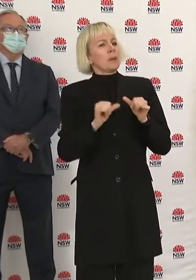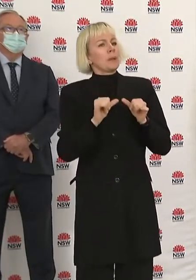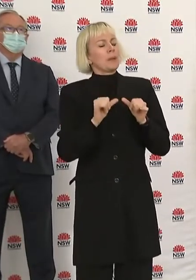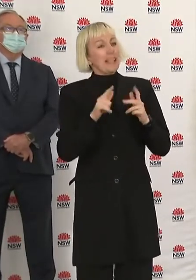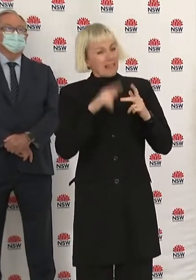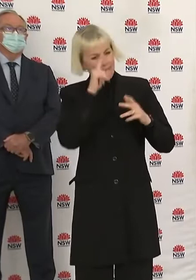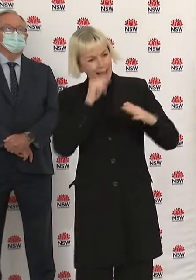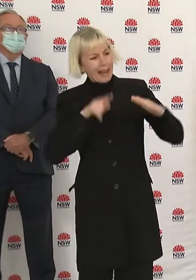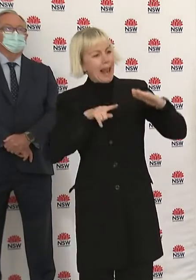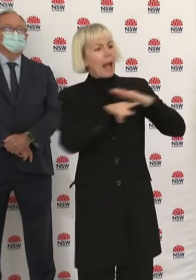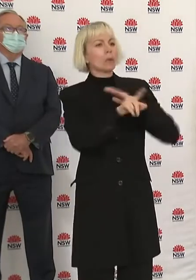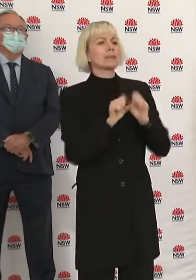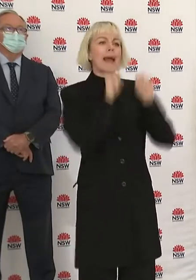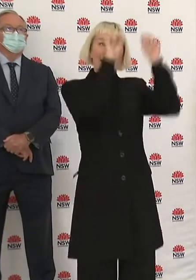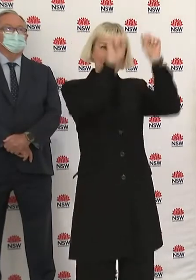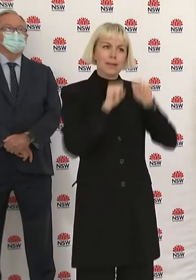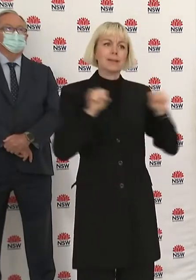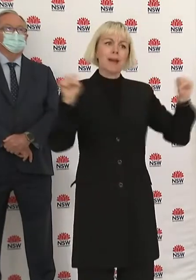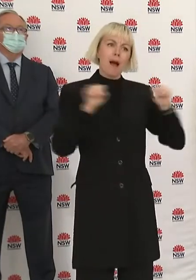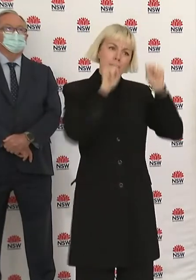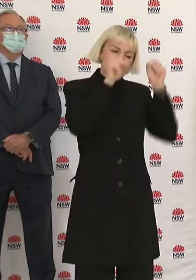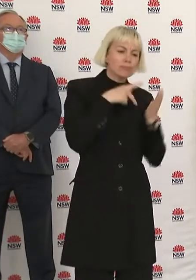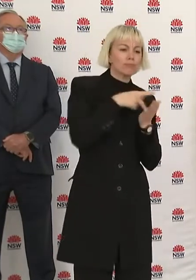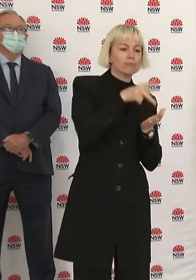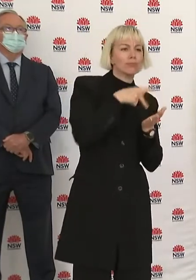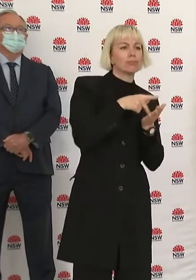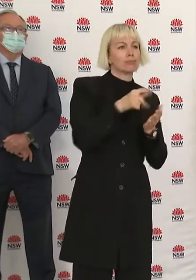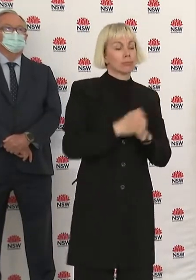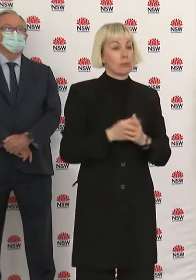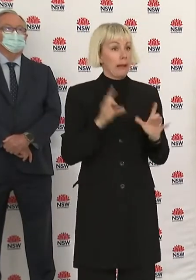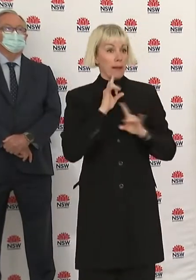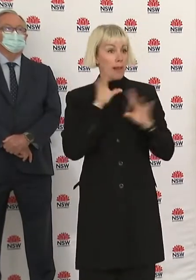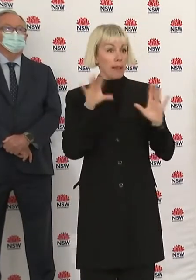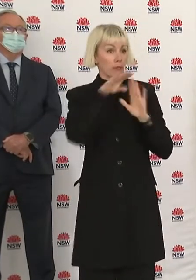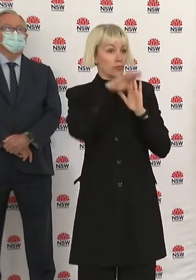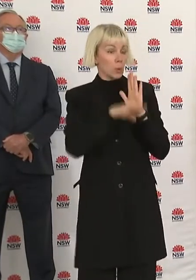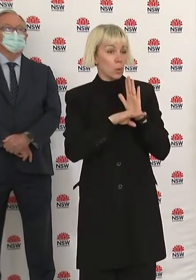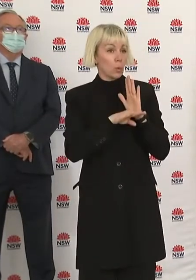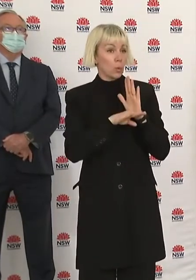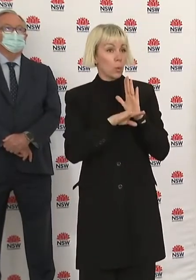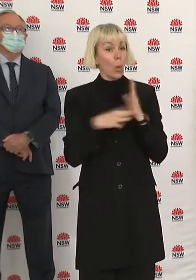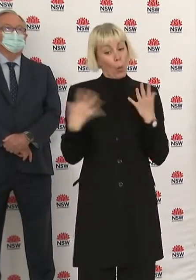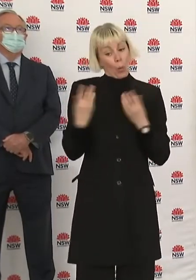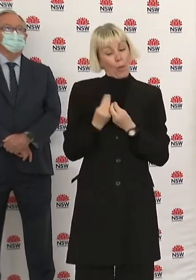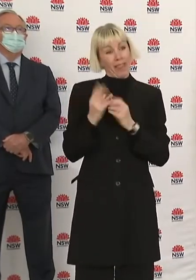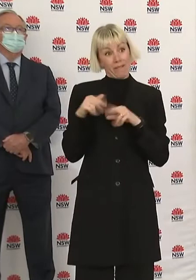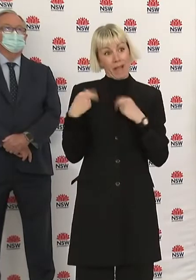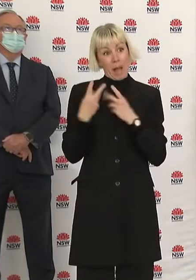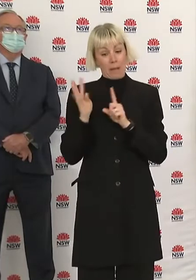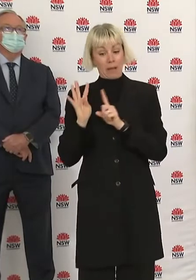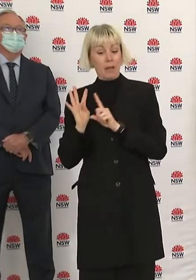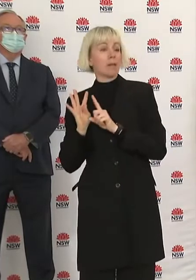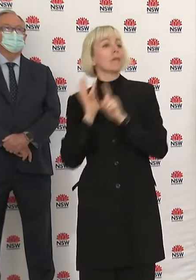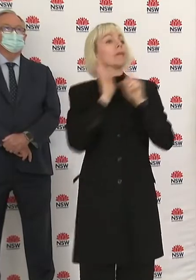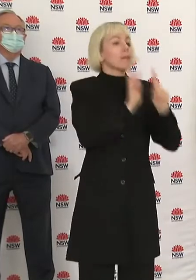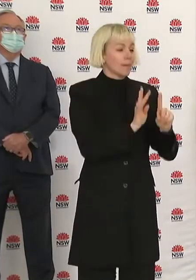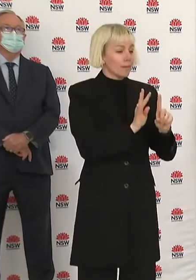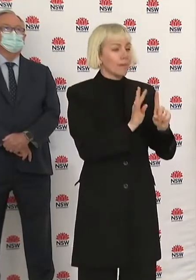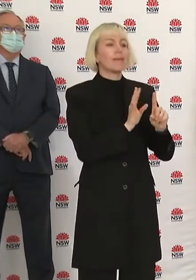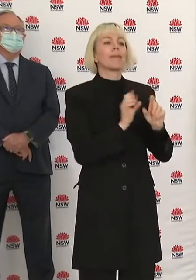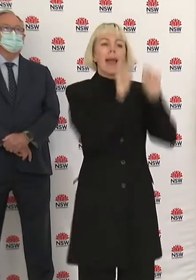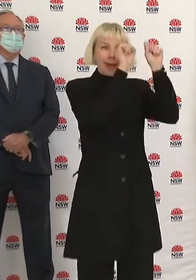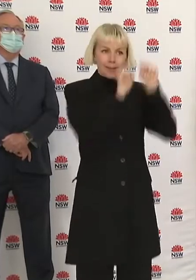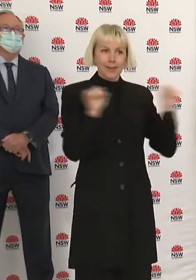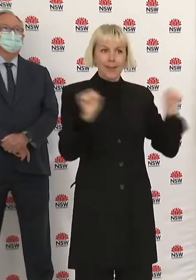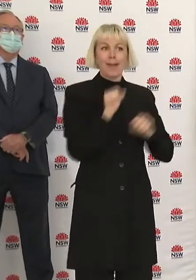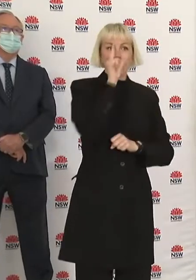around exercise are very clear. You can exercise with your immediate household or with one other person, so long as you're doing it in a safe